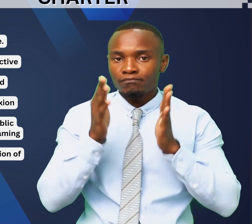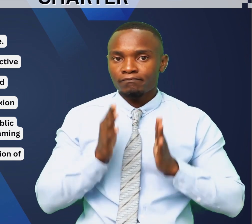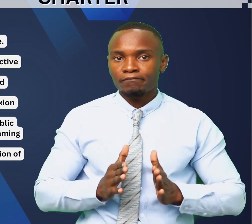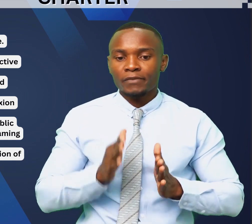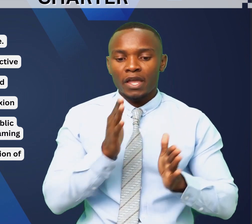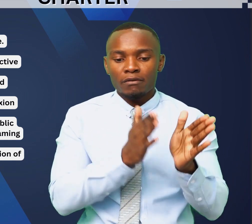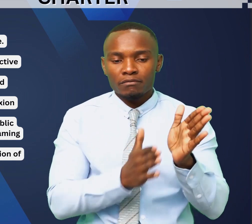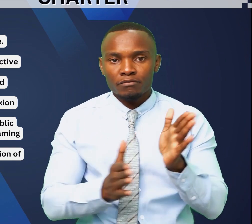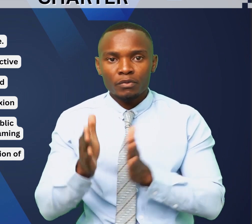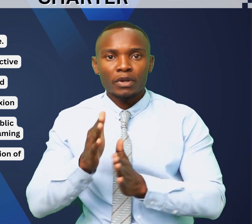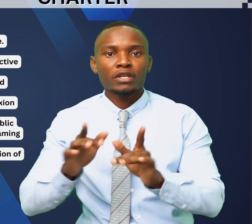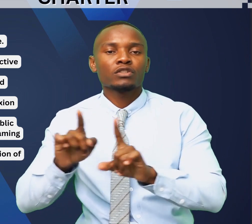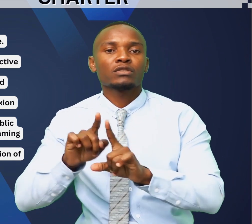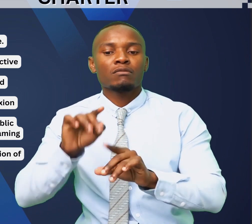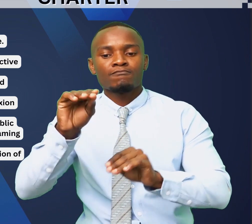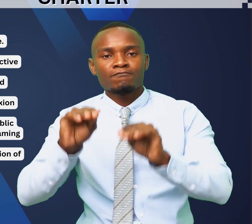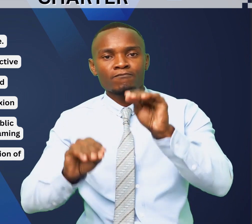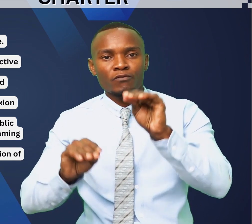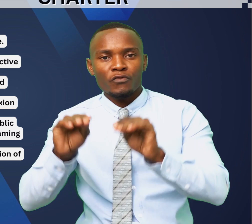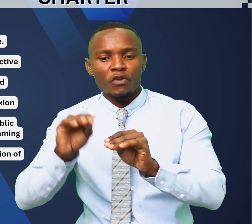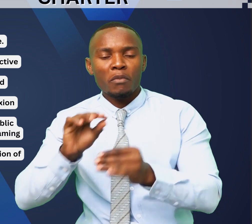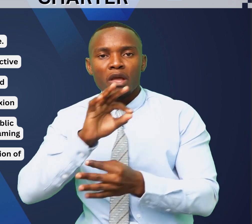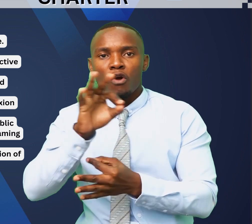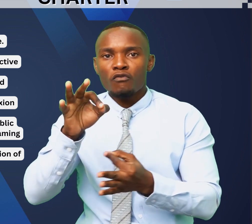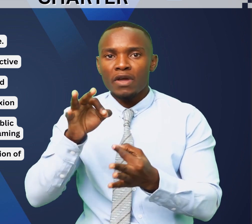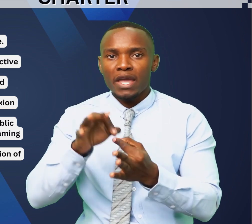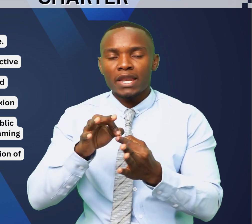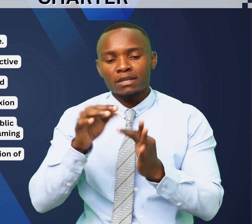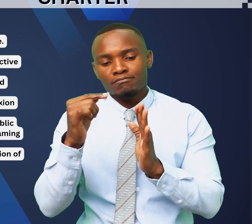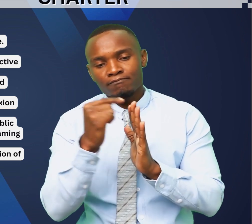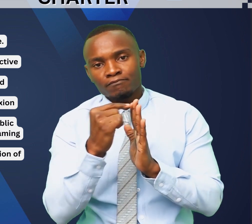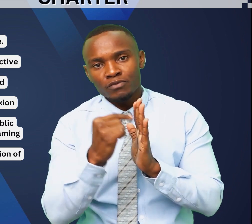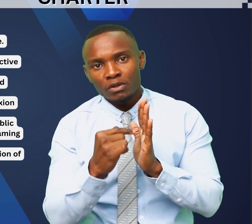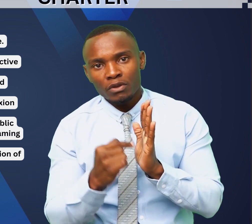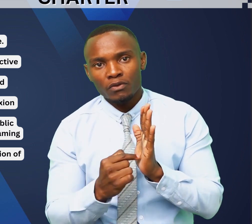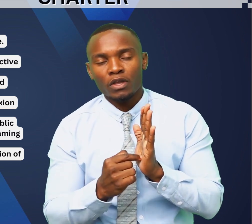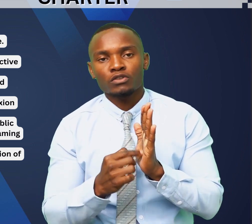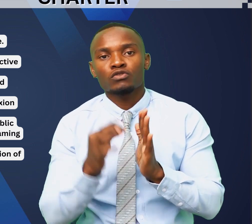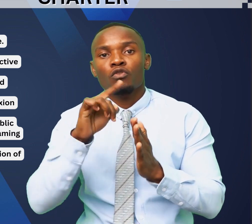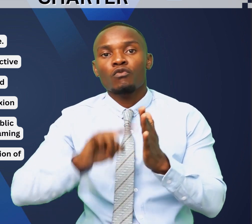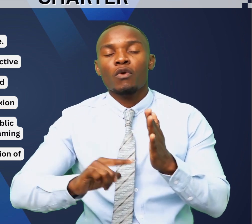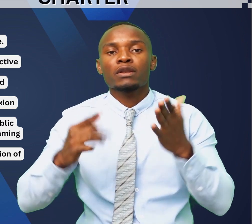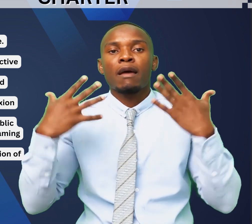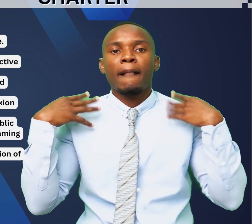the preparation and framing of any specifications or codes of practice,